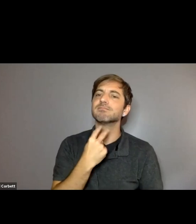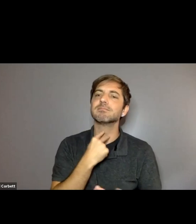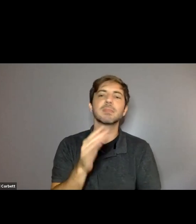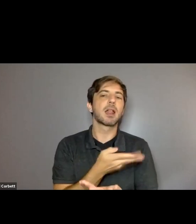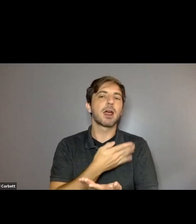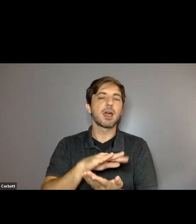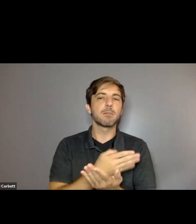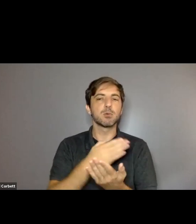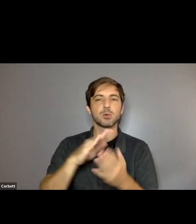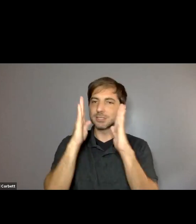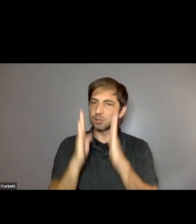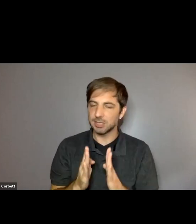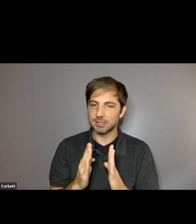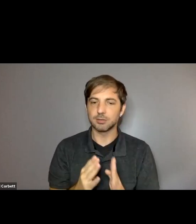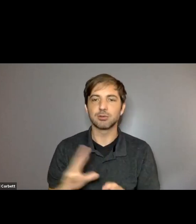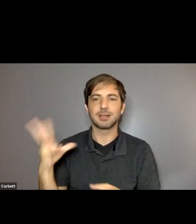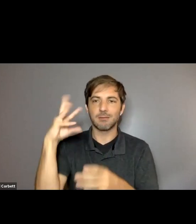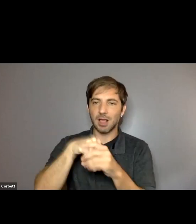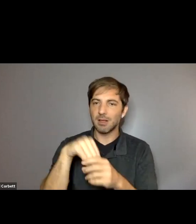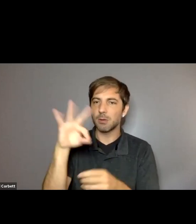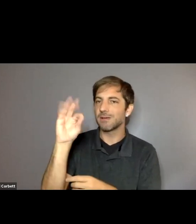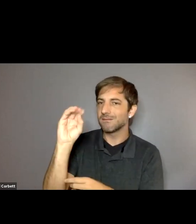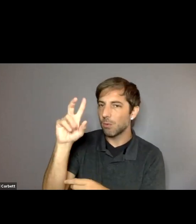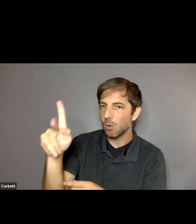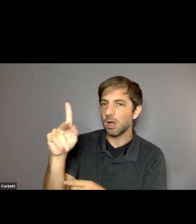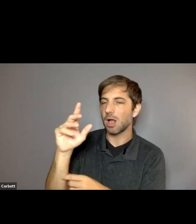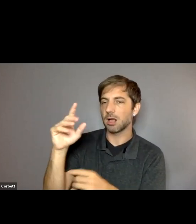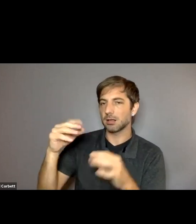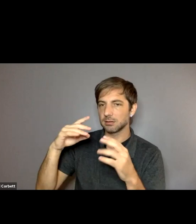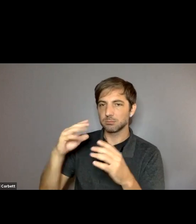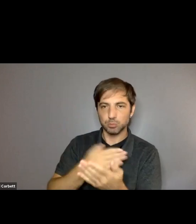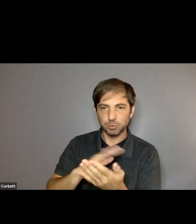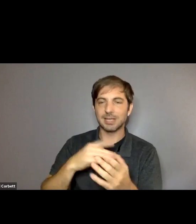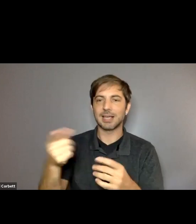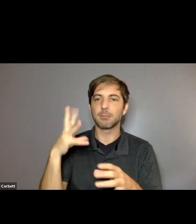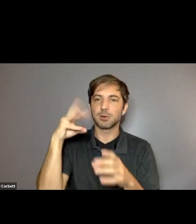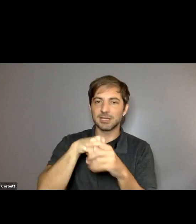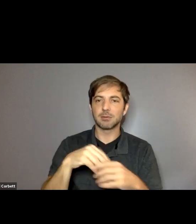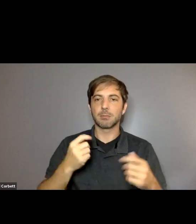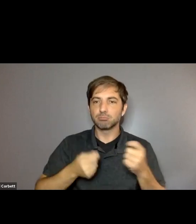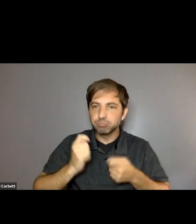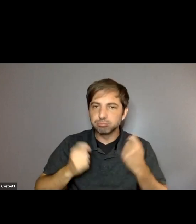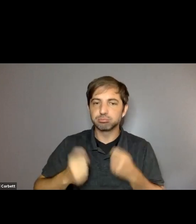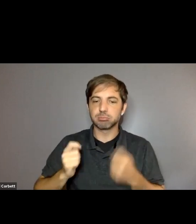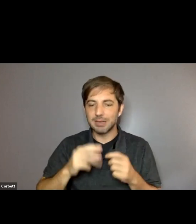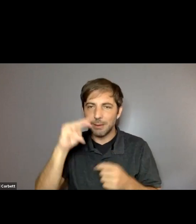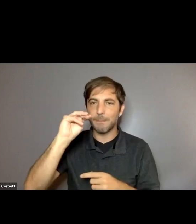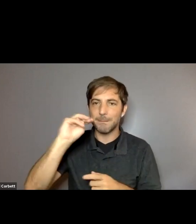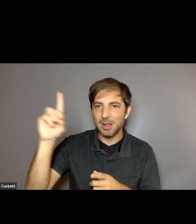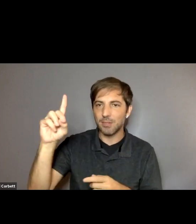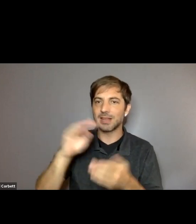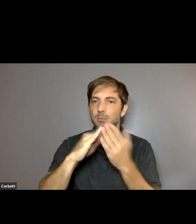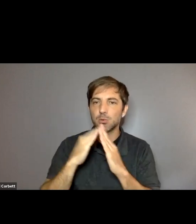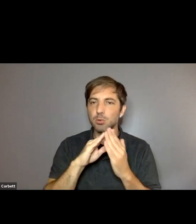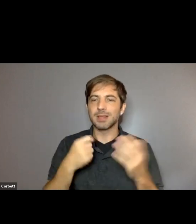European Women's Folk Ensemble and plays percussion in the Maryland Community Band. Now I give you Beth